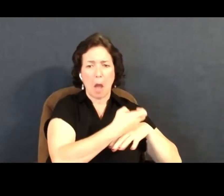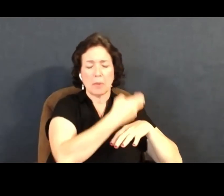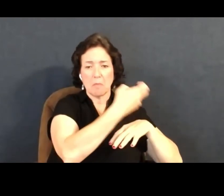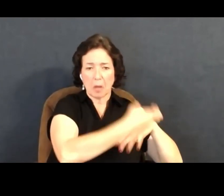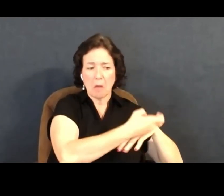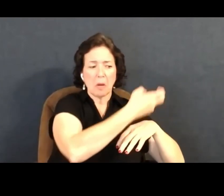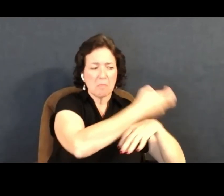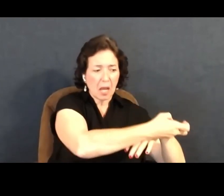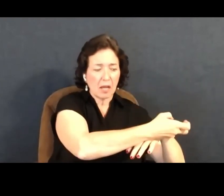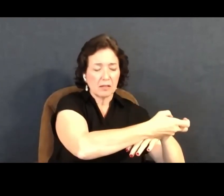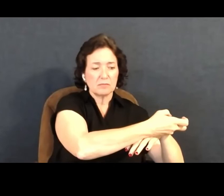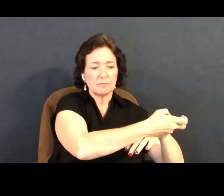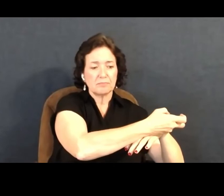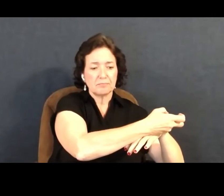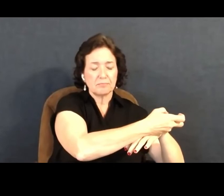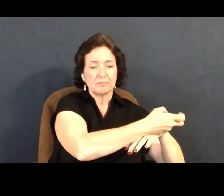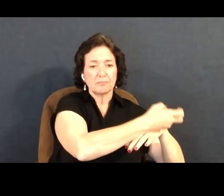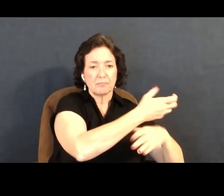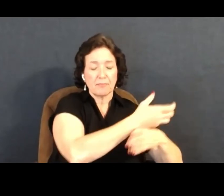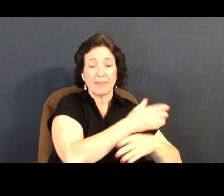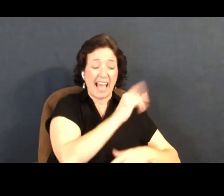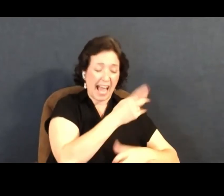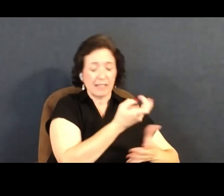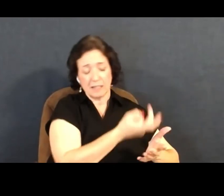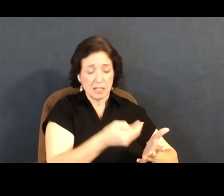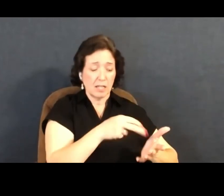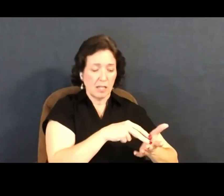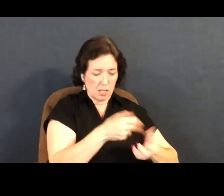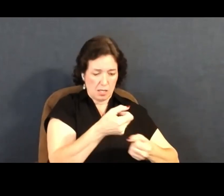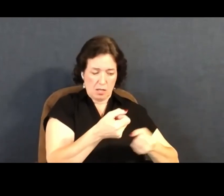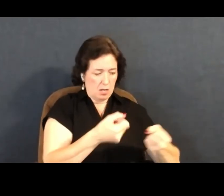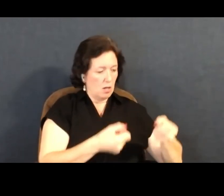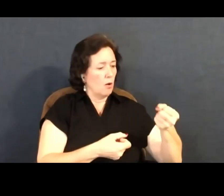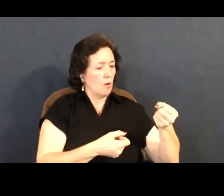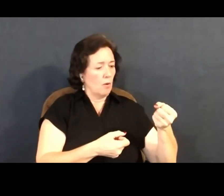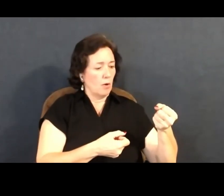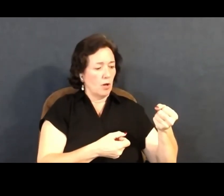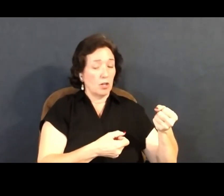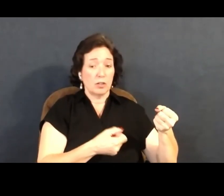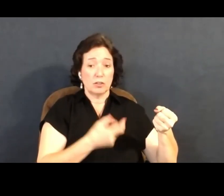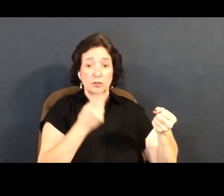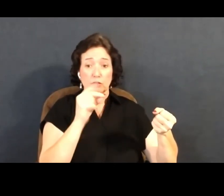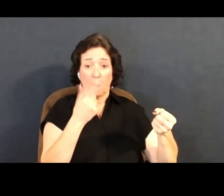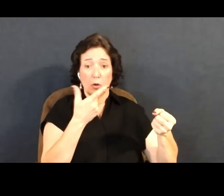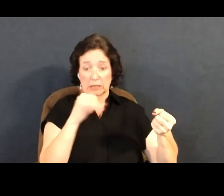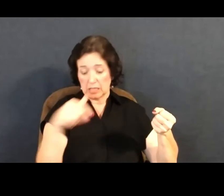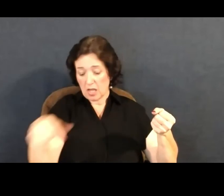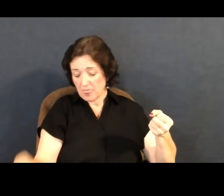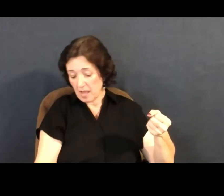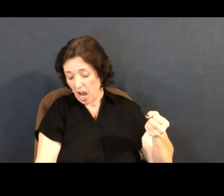into the woods and stopped. And as they did, old Ike got up with the pressure cooker in one hand and Chewie still on his leg, and